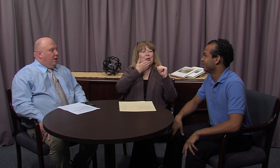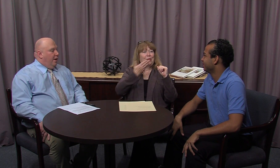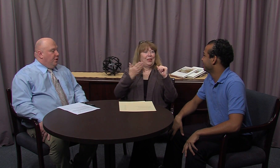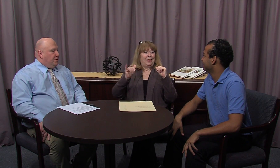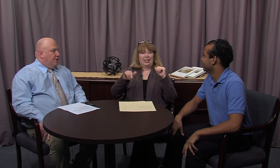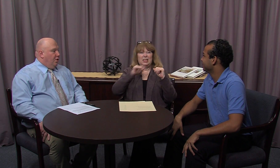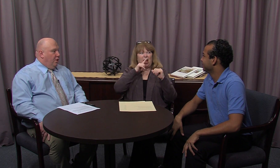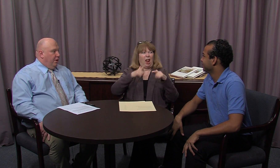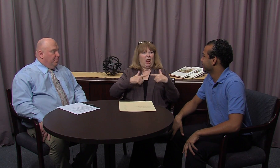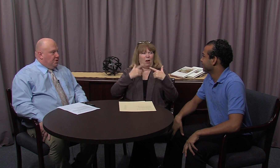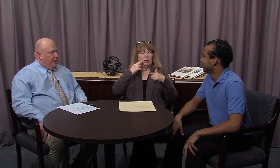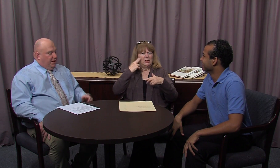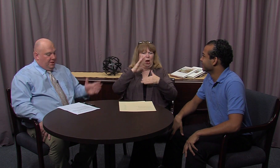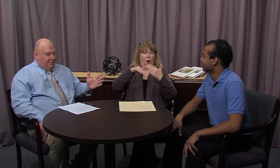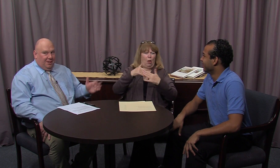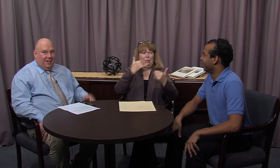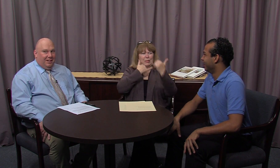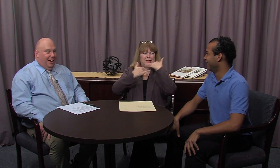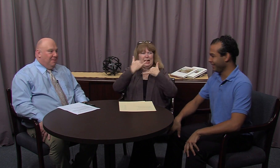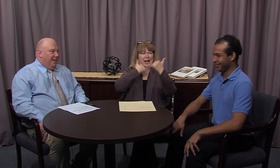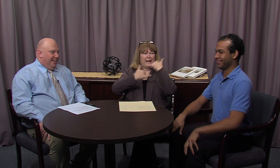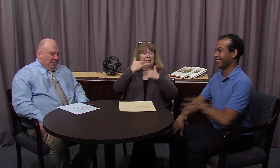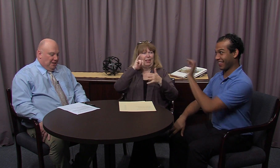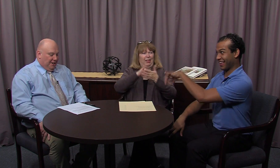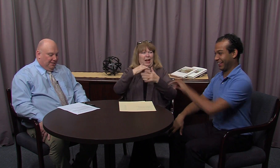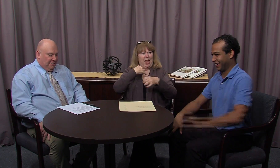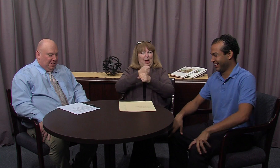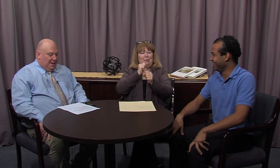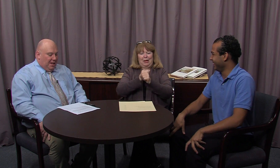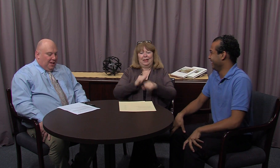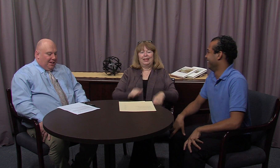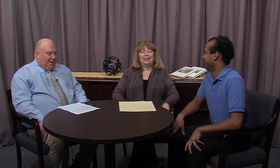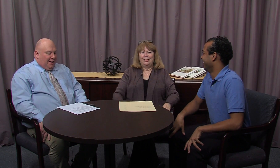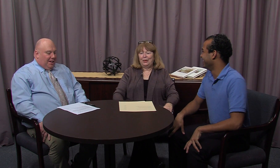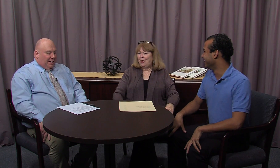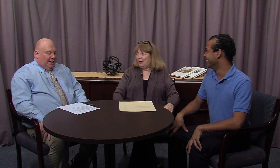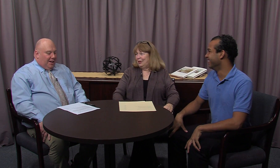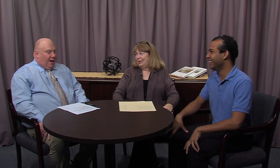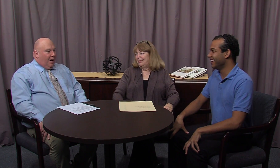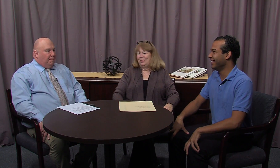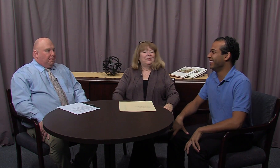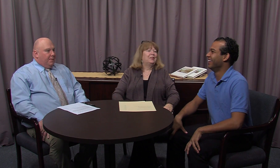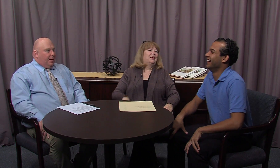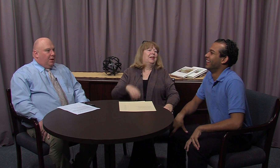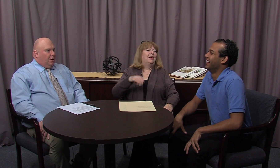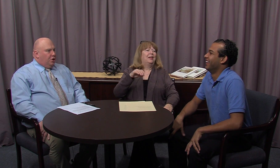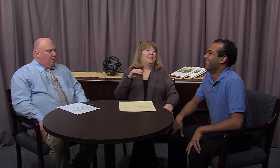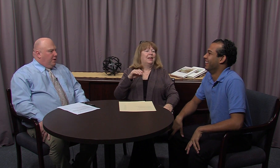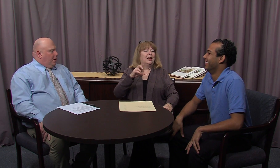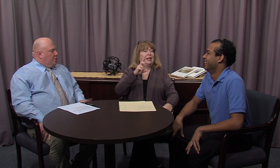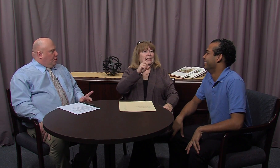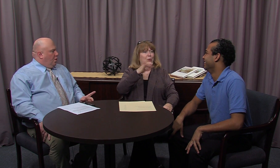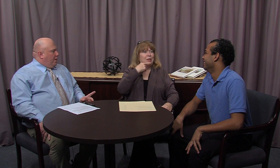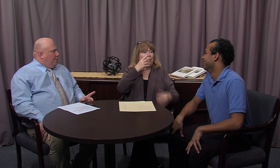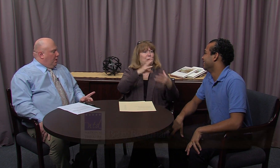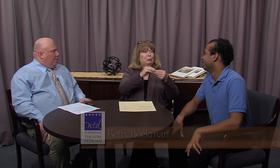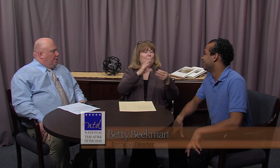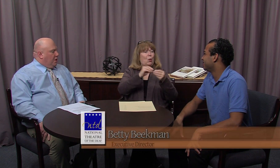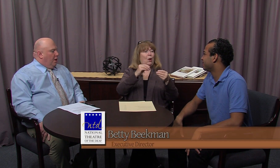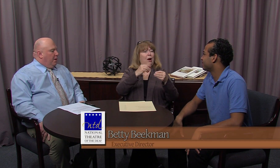live. You'd see all the mistakes that I make on here. There you go. Did you want to tell the story? Because